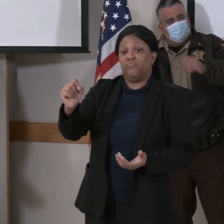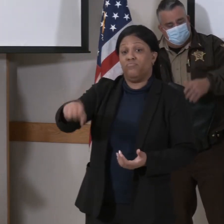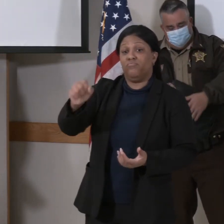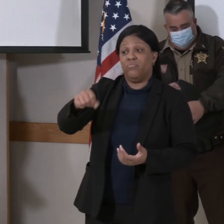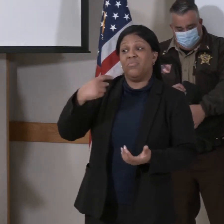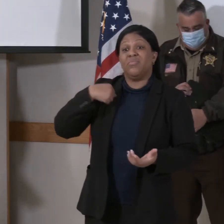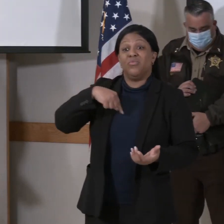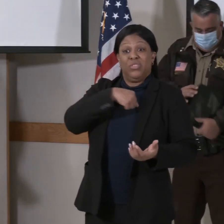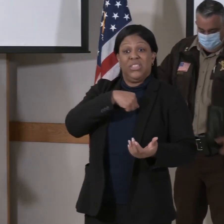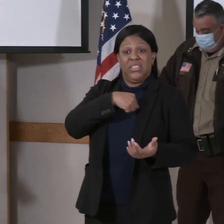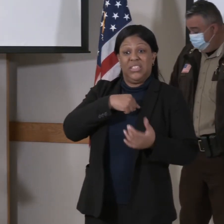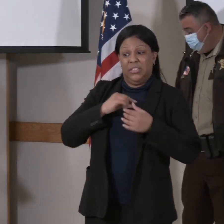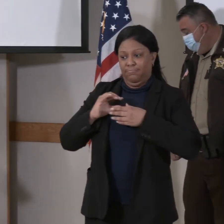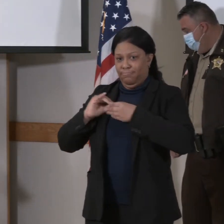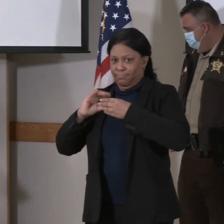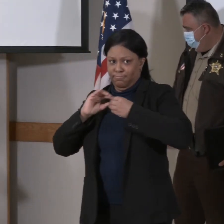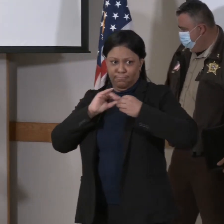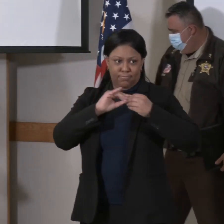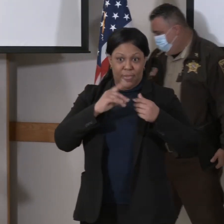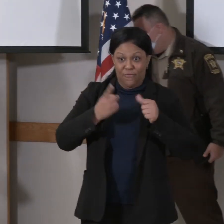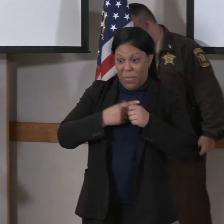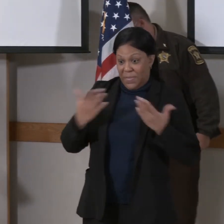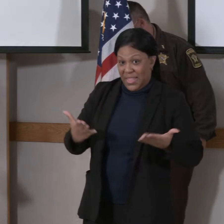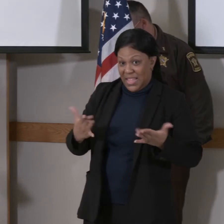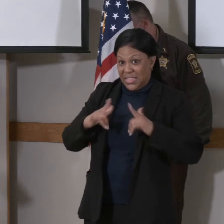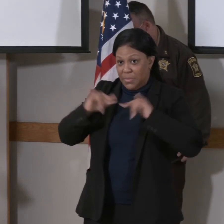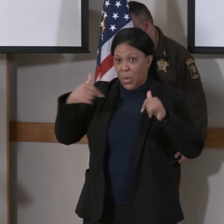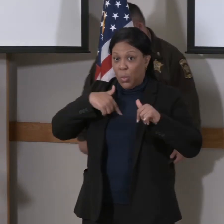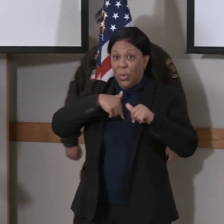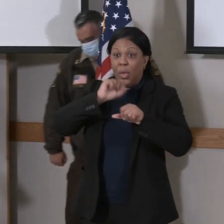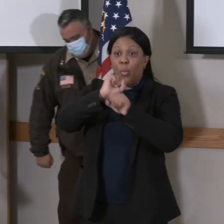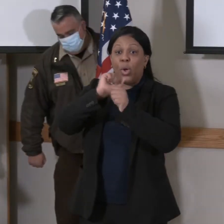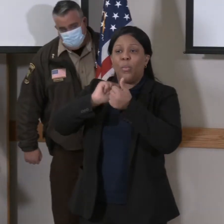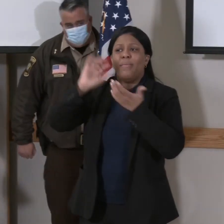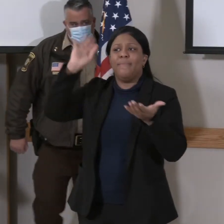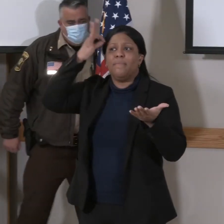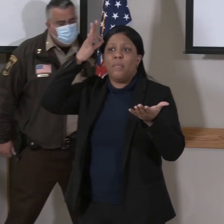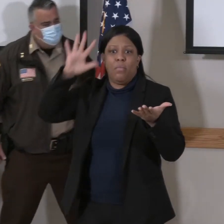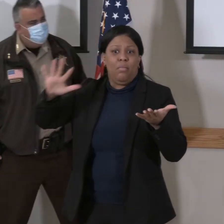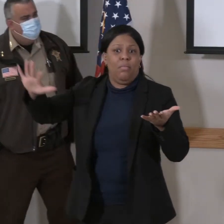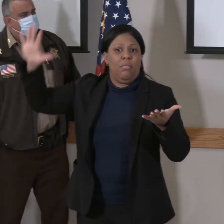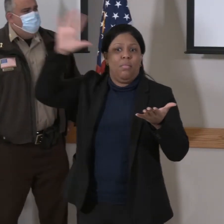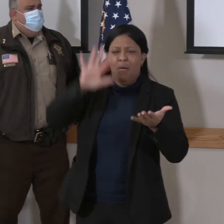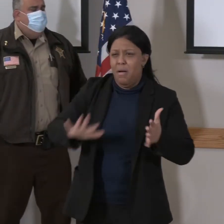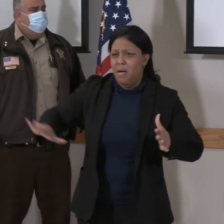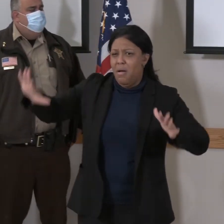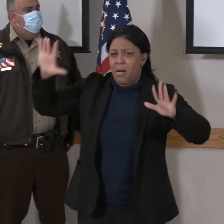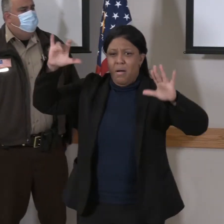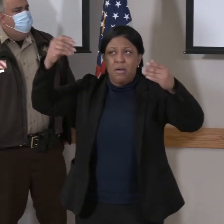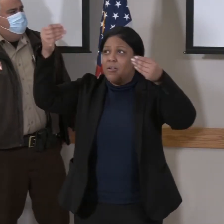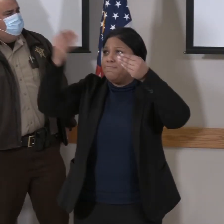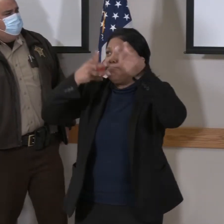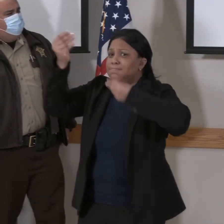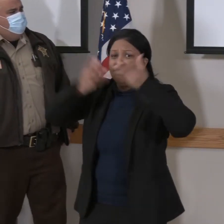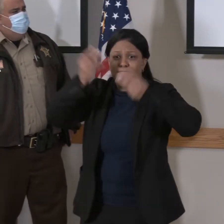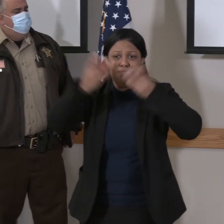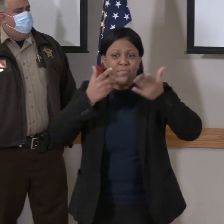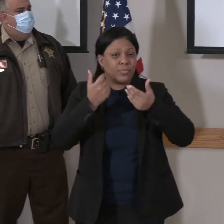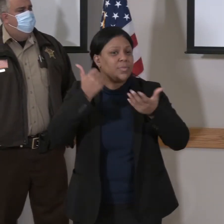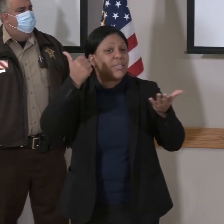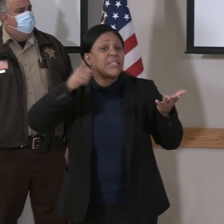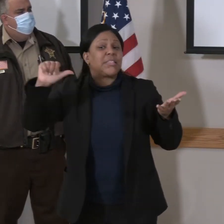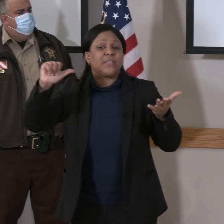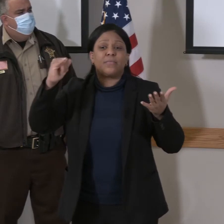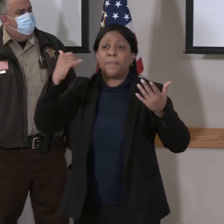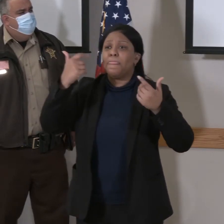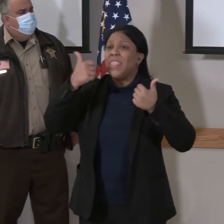nationally. So we are working with our federal, state, county, and local partners to gather as much information about extremist groups who we have